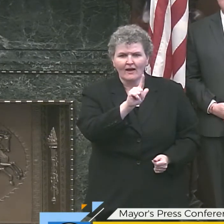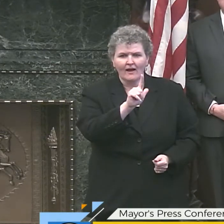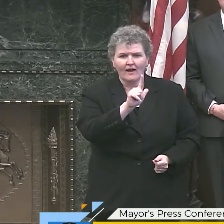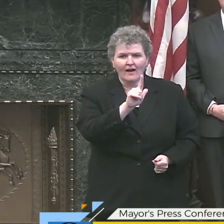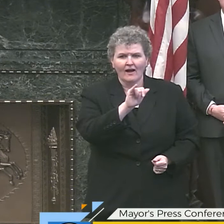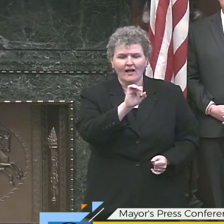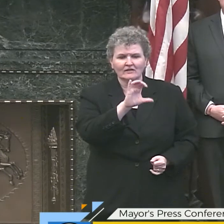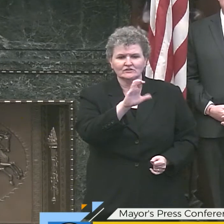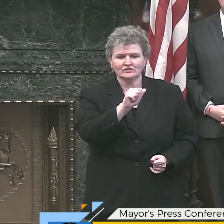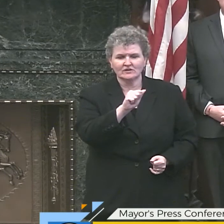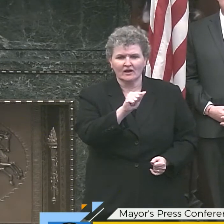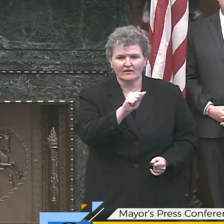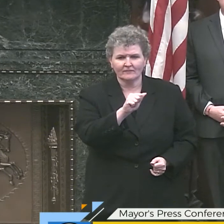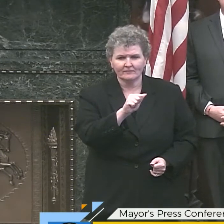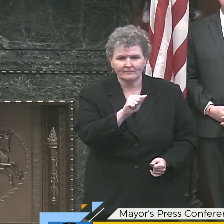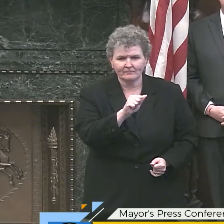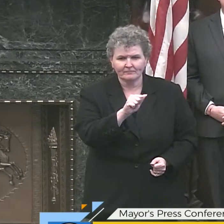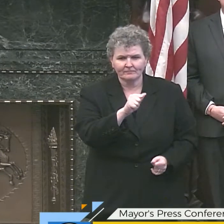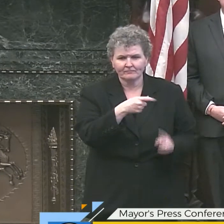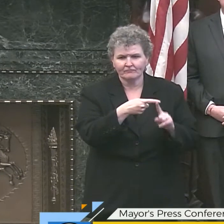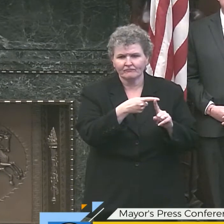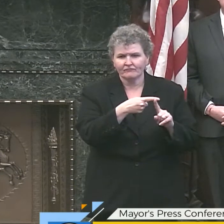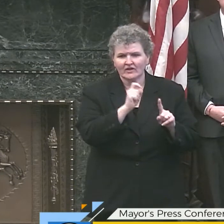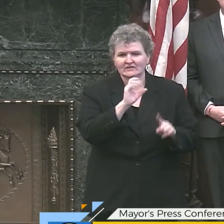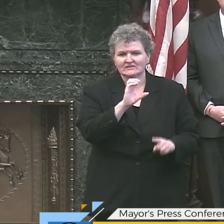3. You are now unmuted.